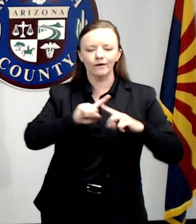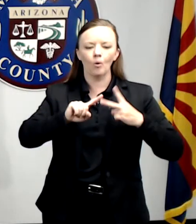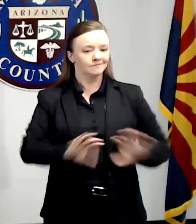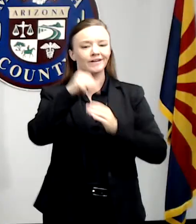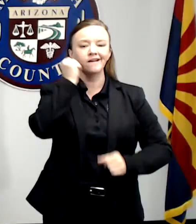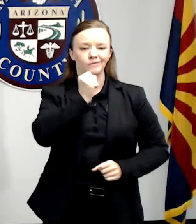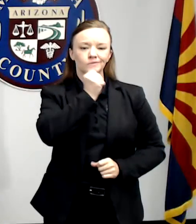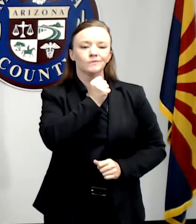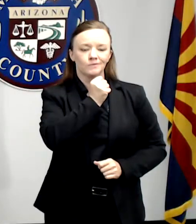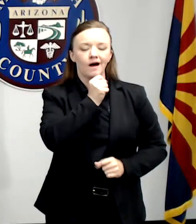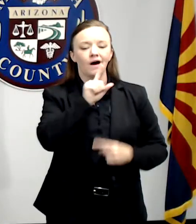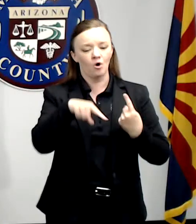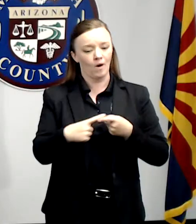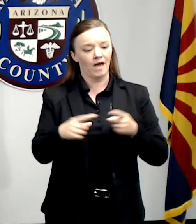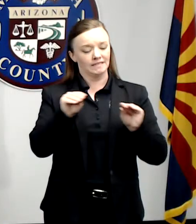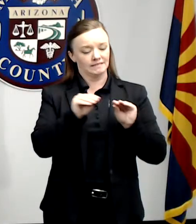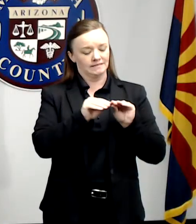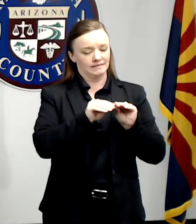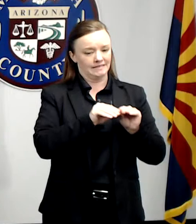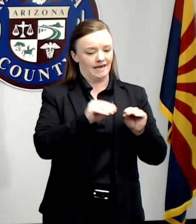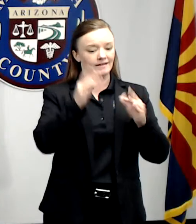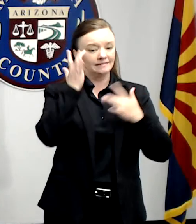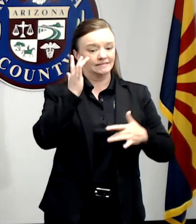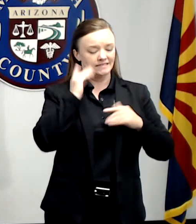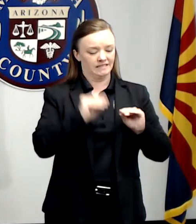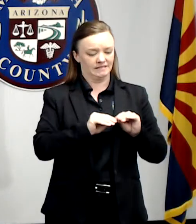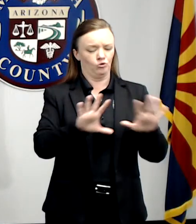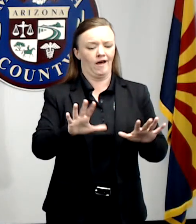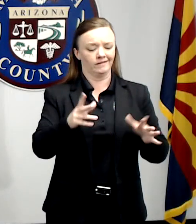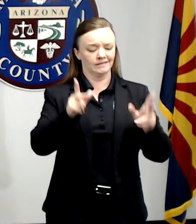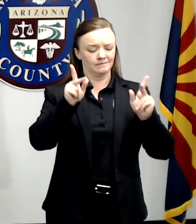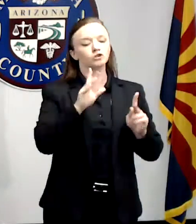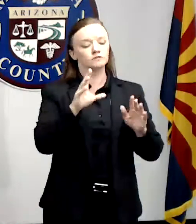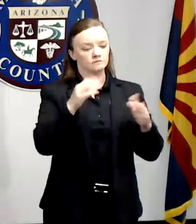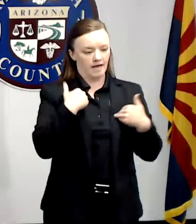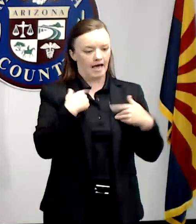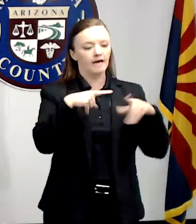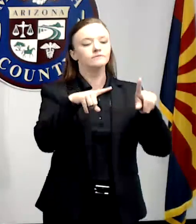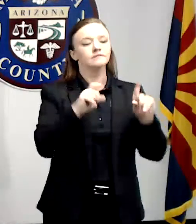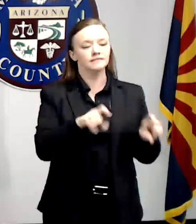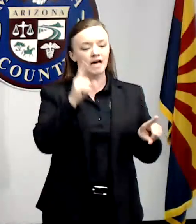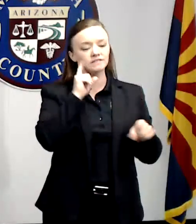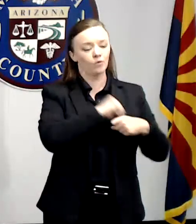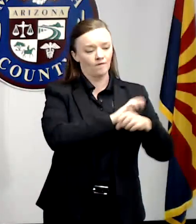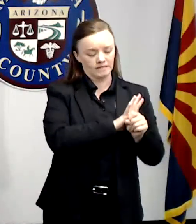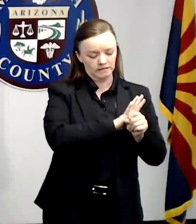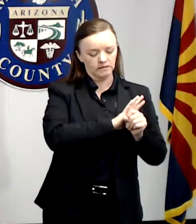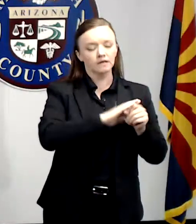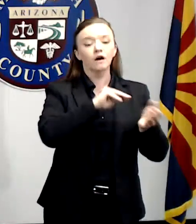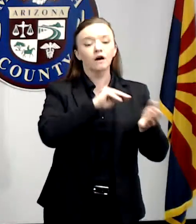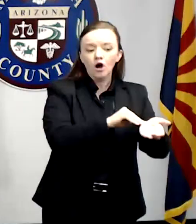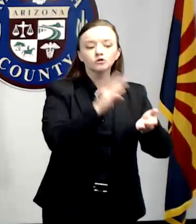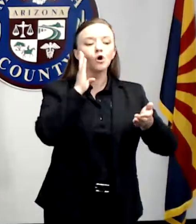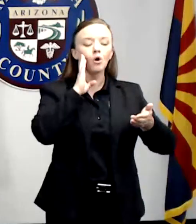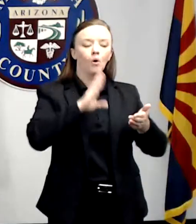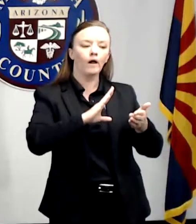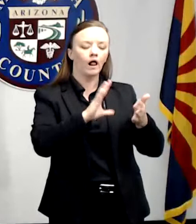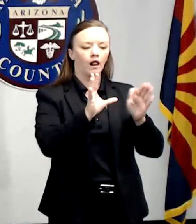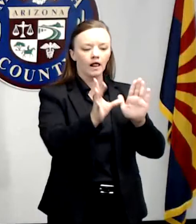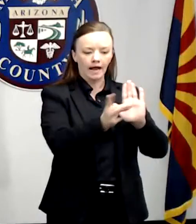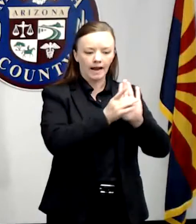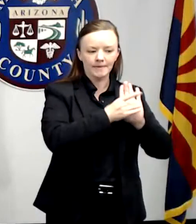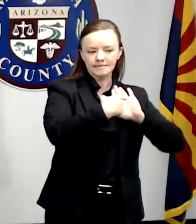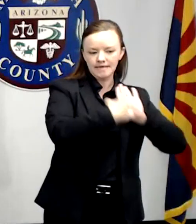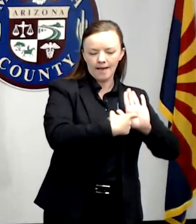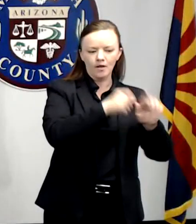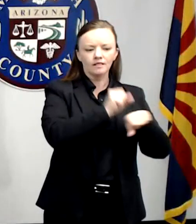even measles. Disease spreads from person to person. So how does it work? By the provider and sent to a laboratory. It takes